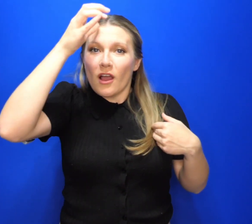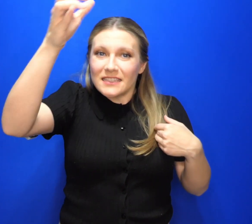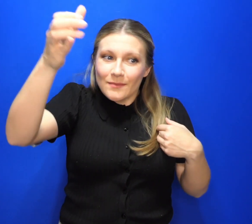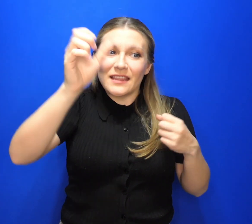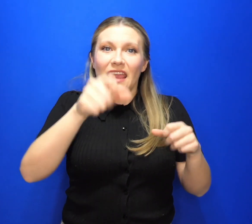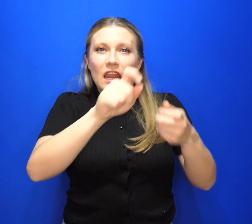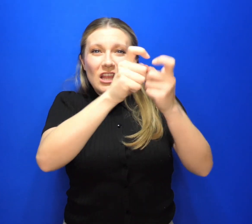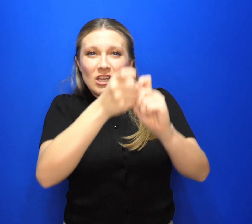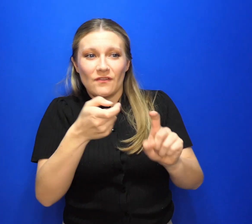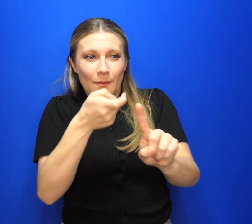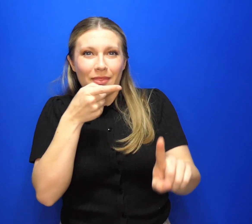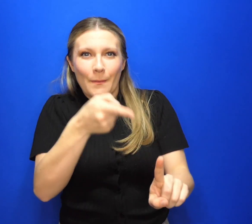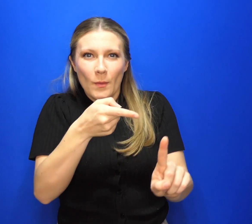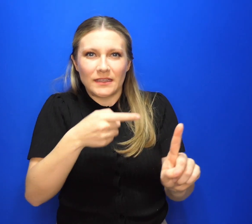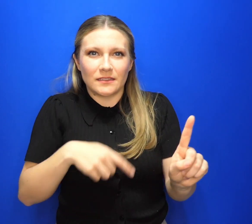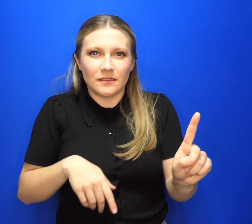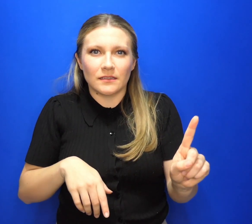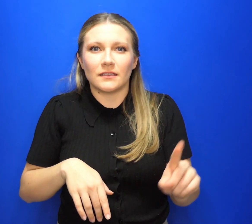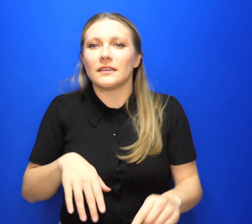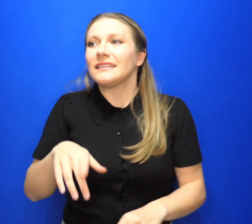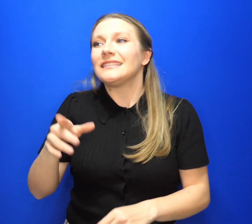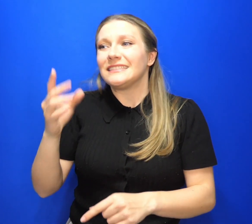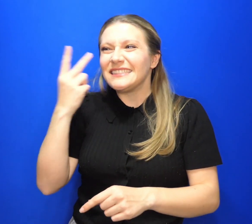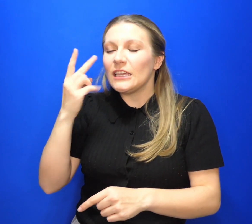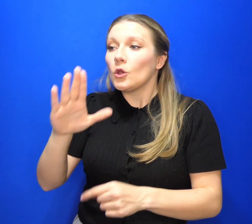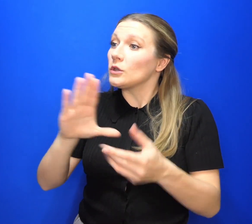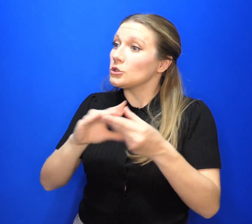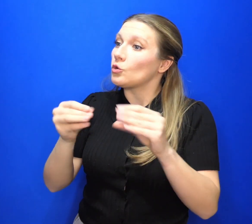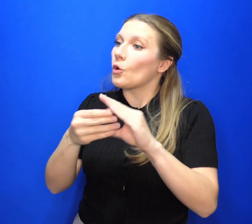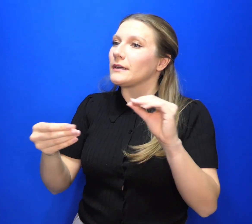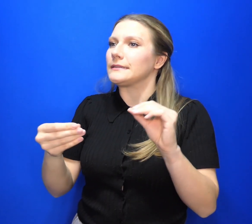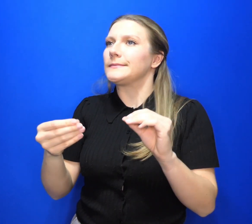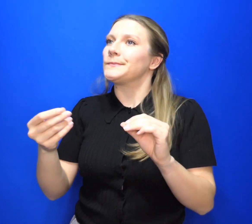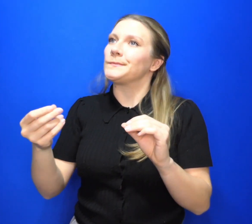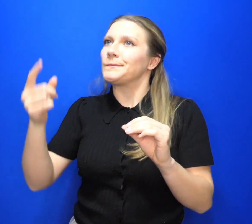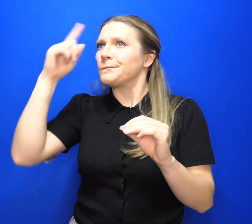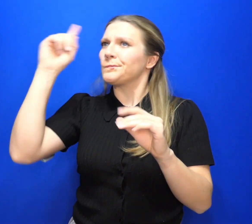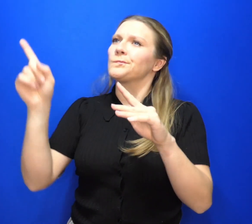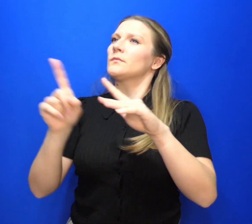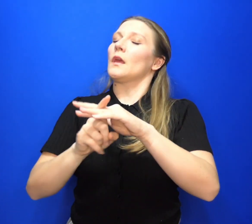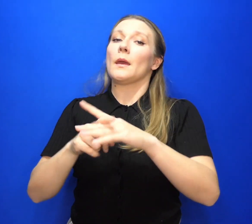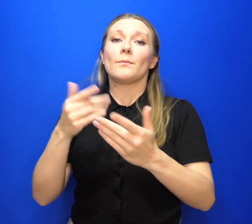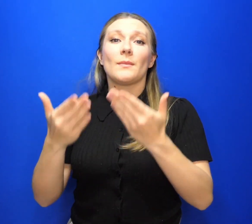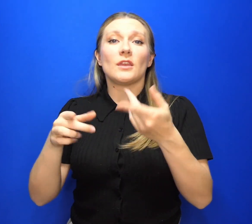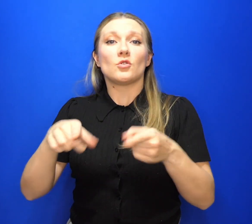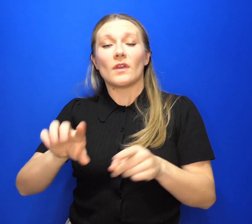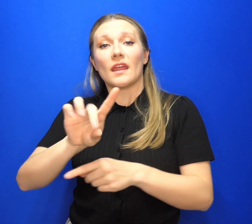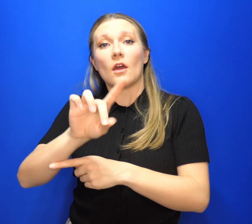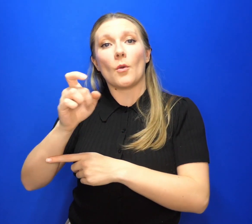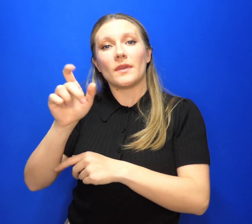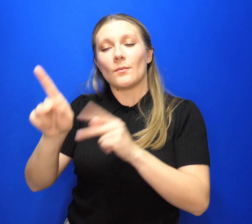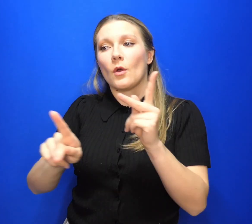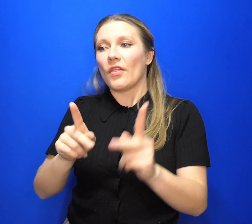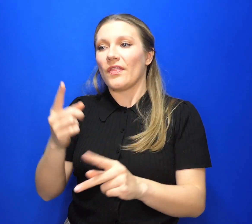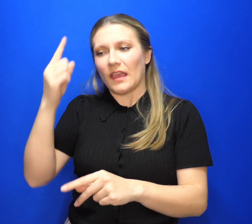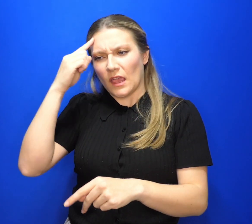of counting and dosing. See, your story makes me think that maybe at diagnosis, people are like, well, they're going to get